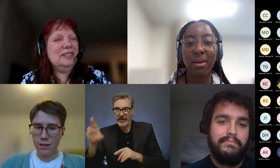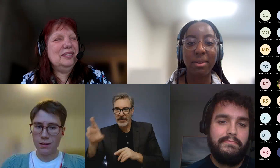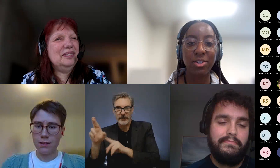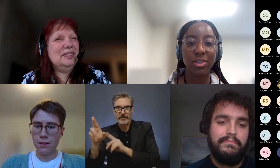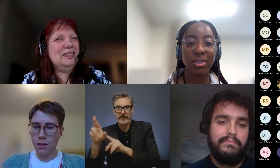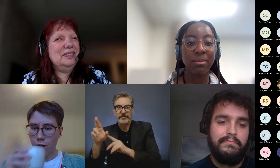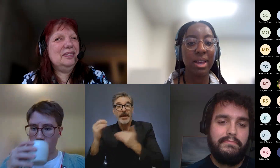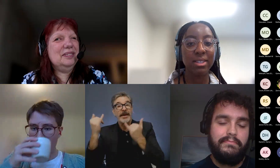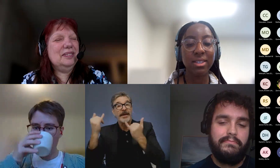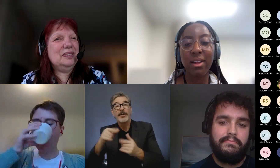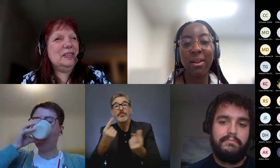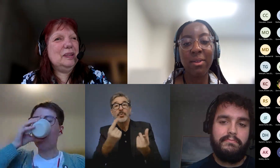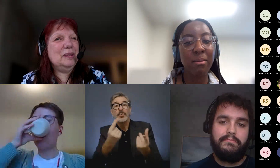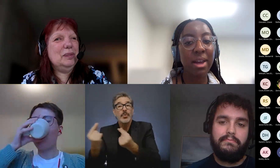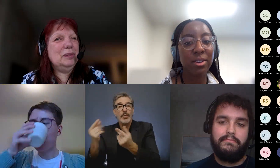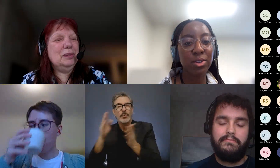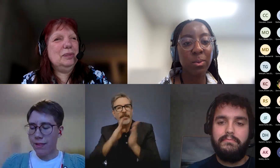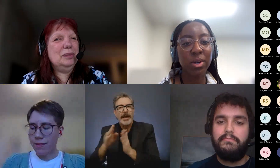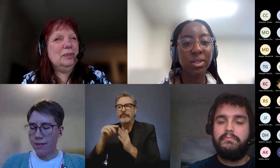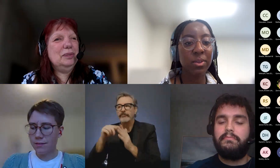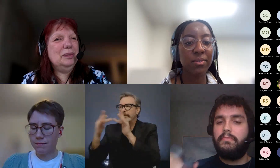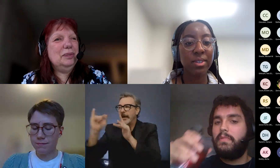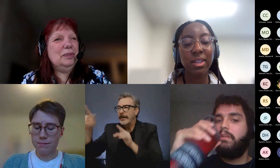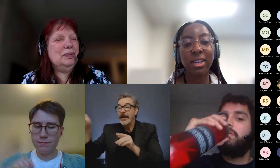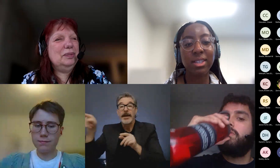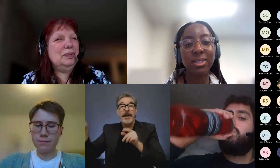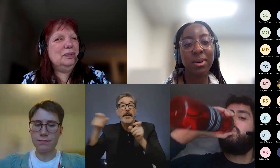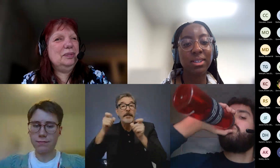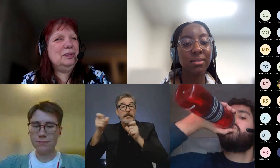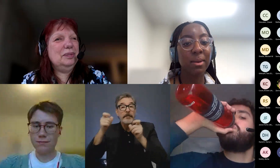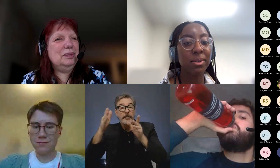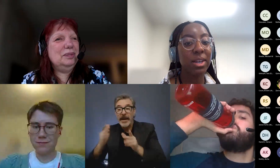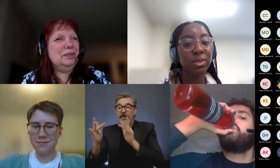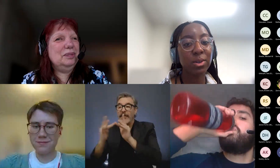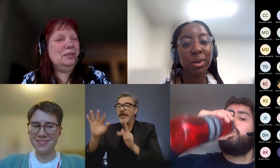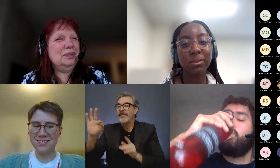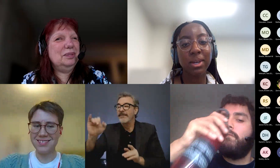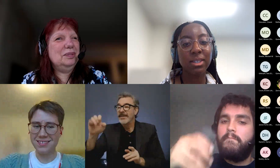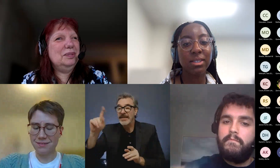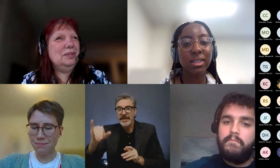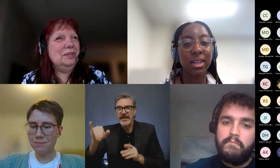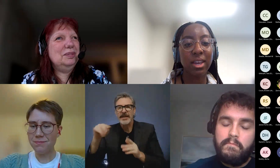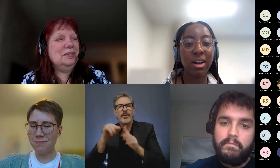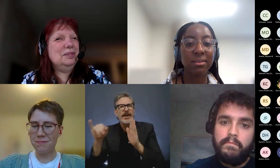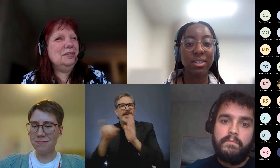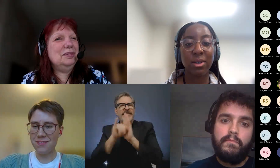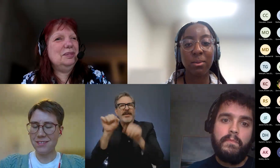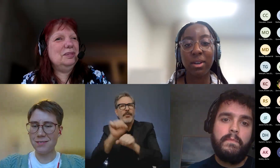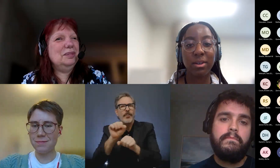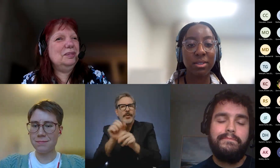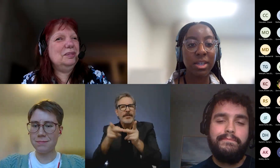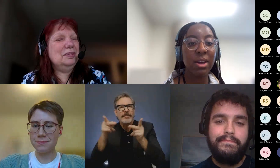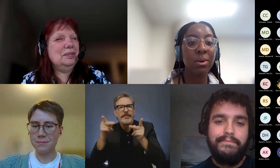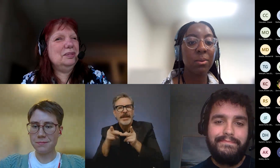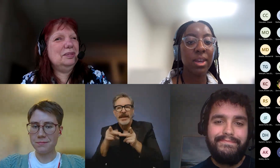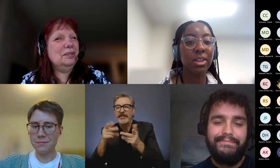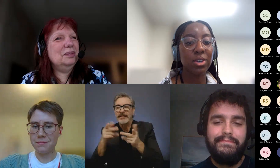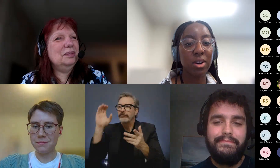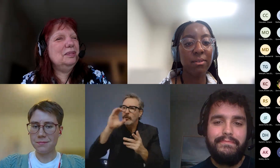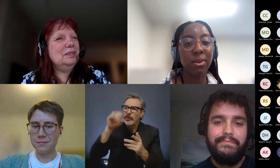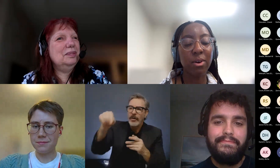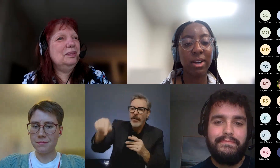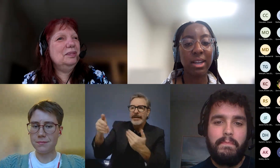put the accommodations in place. The manager works with facilities to identify potential workspaces in the office near windows